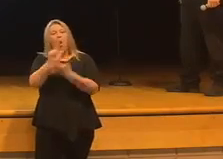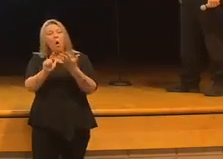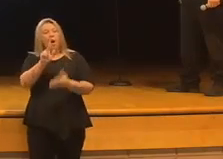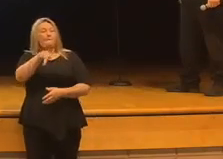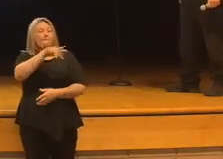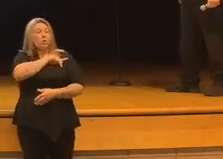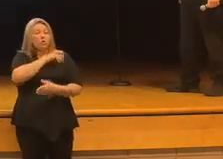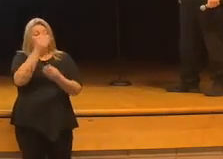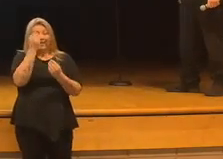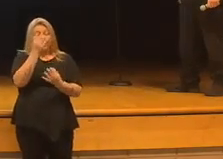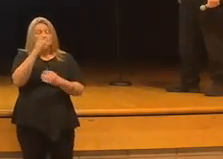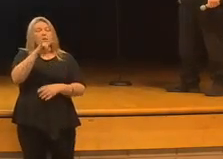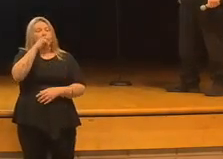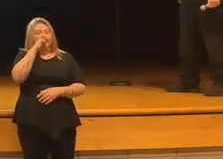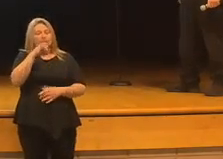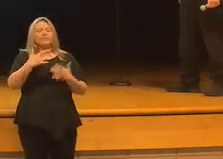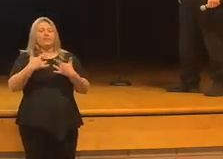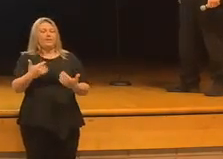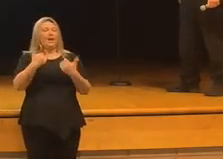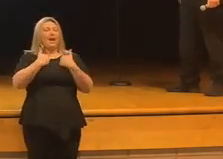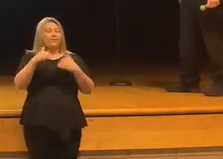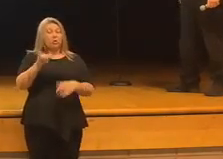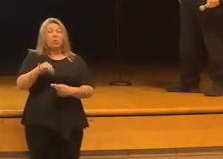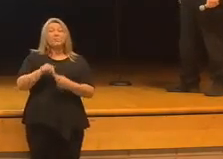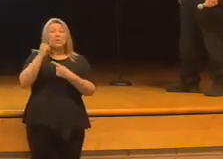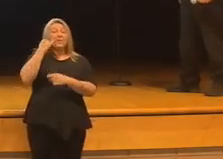also usually have those, especially in the high school.